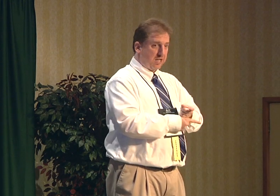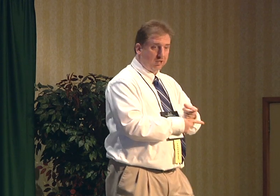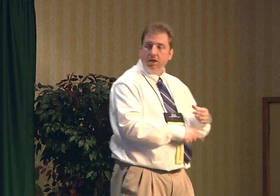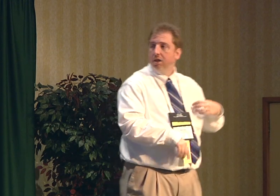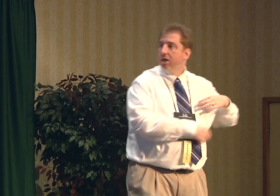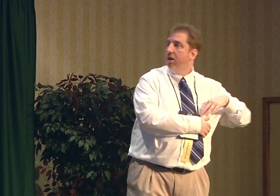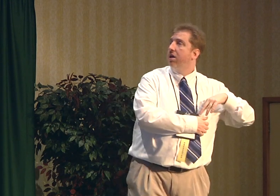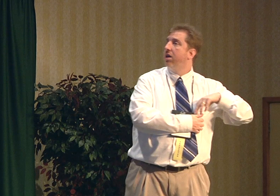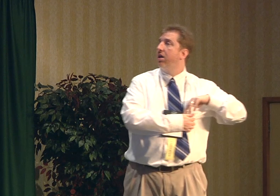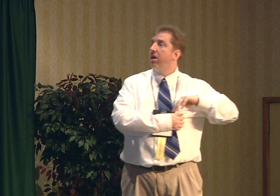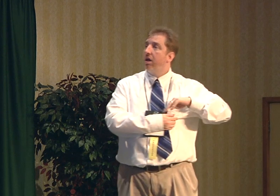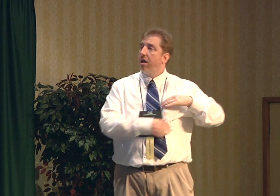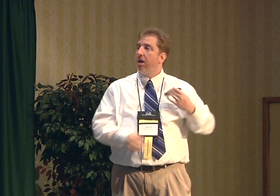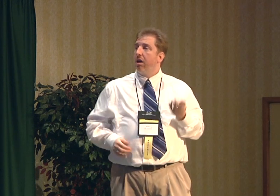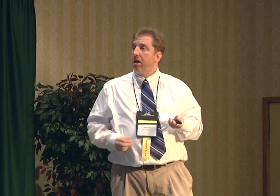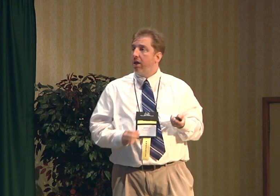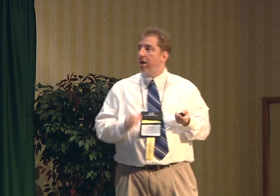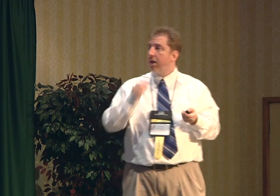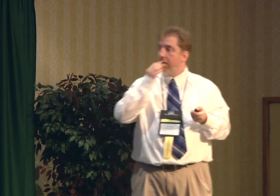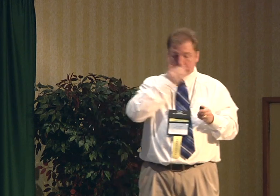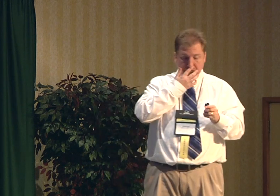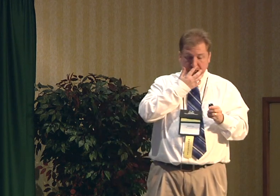So we all need to become empowered, right?